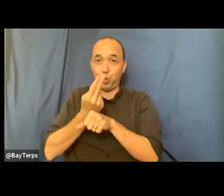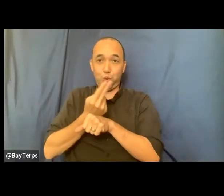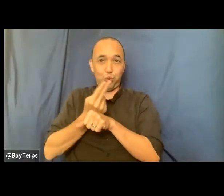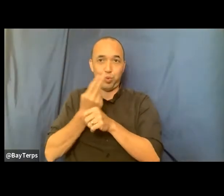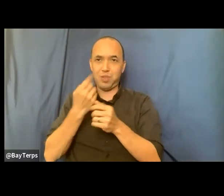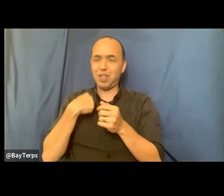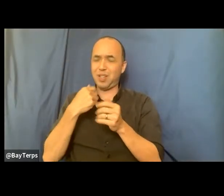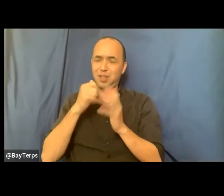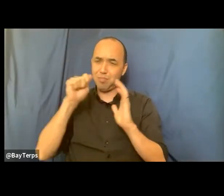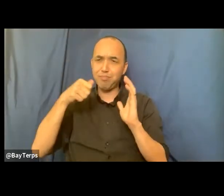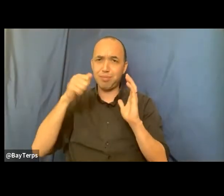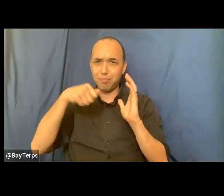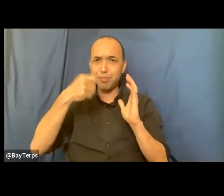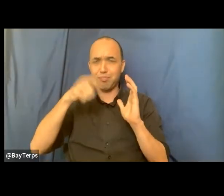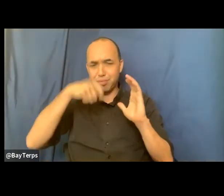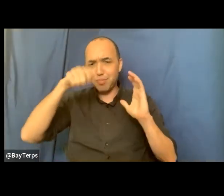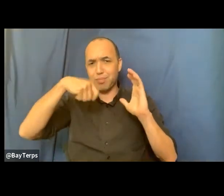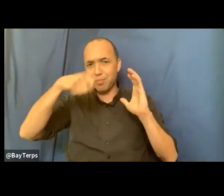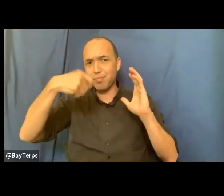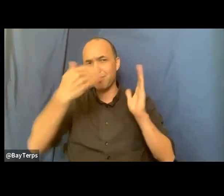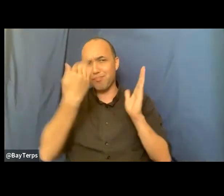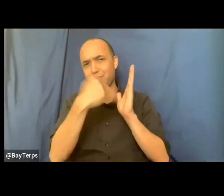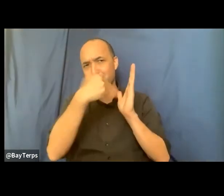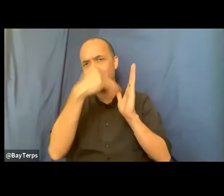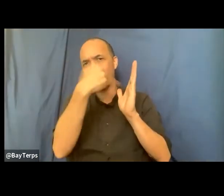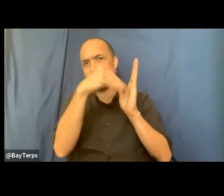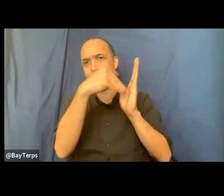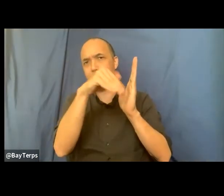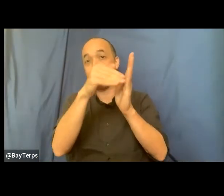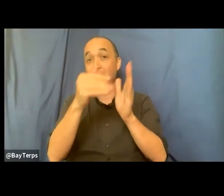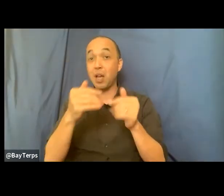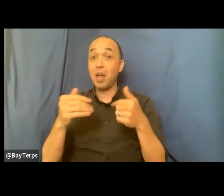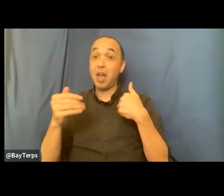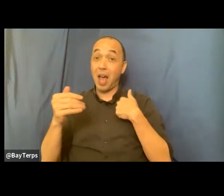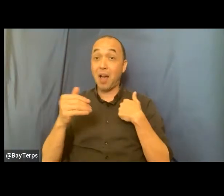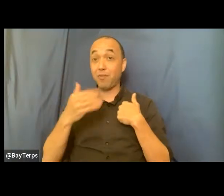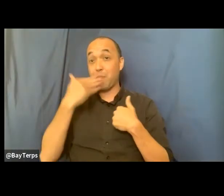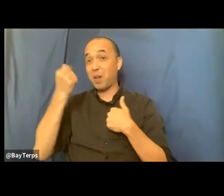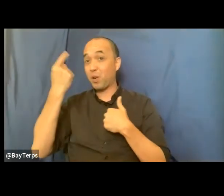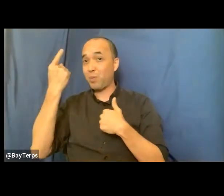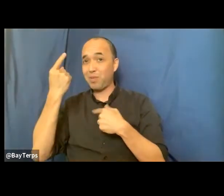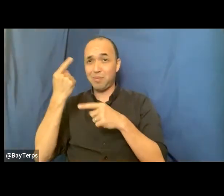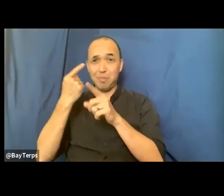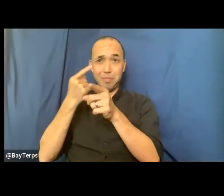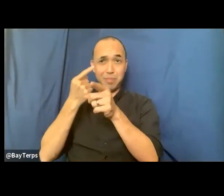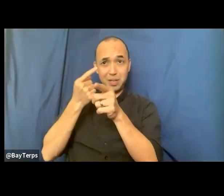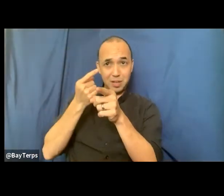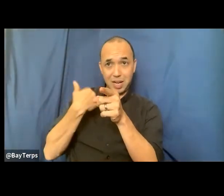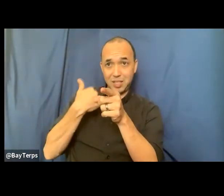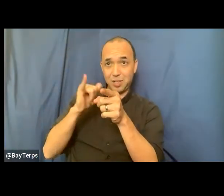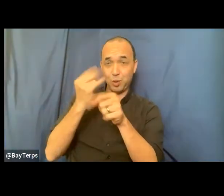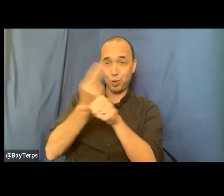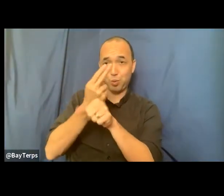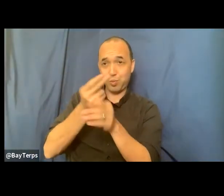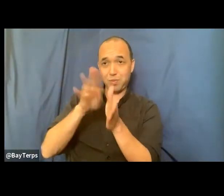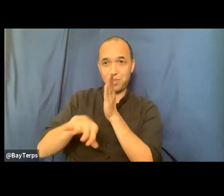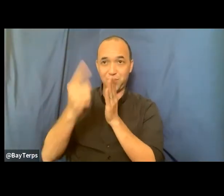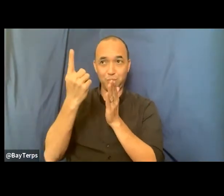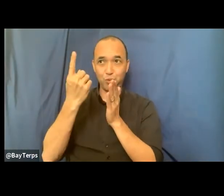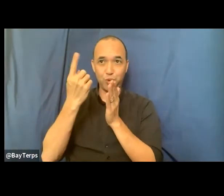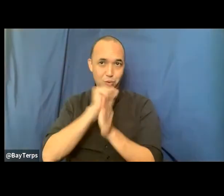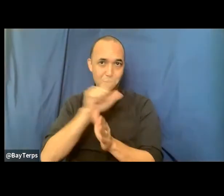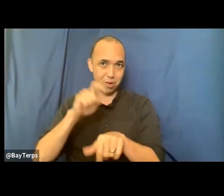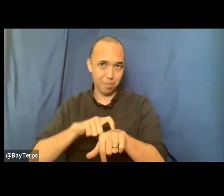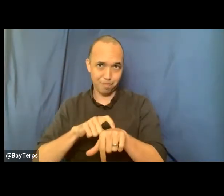ones that are pricier and sturdier, but I still use the cheap ones constantly.